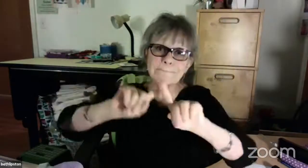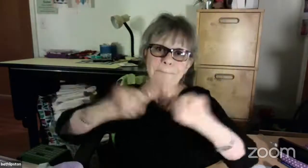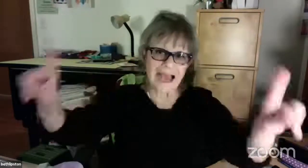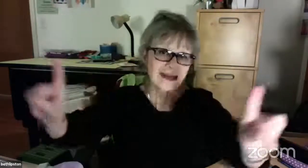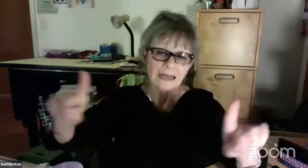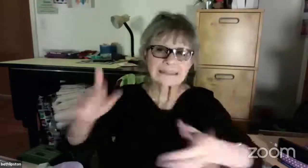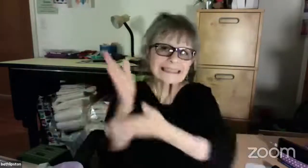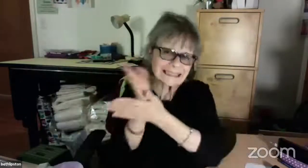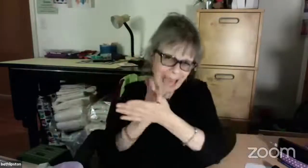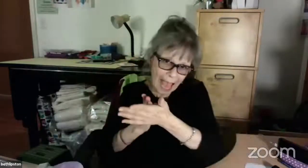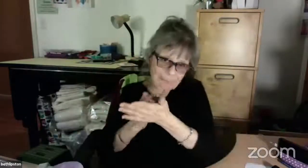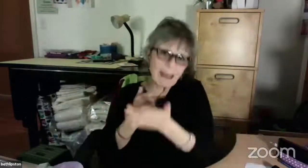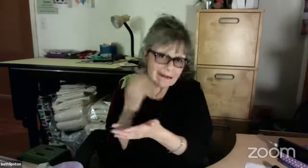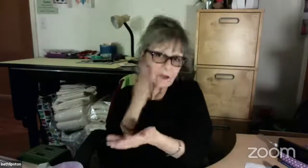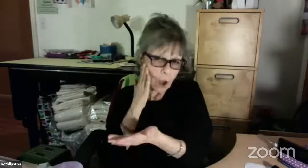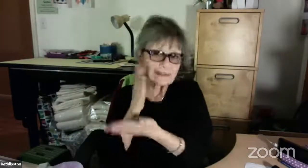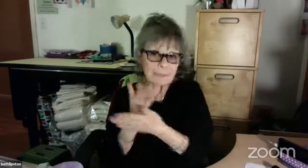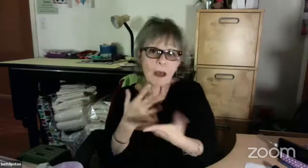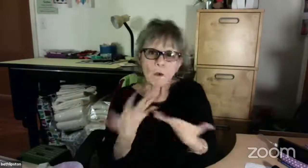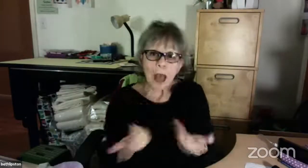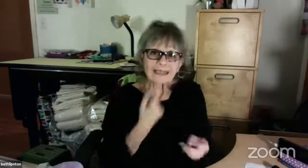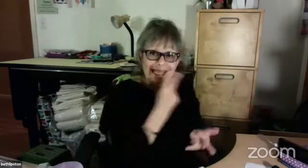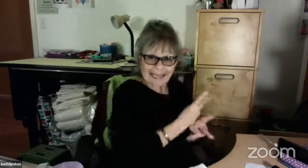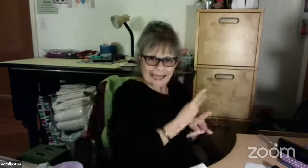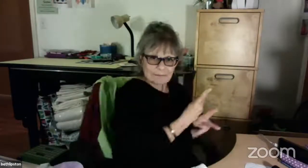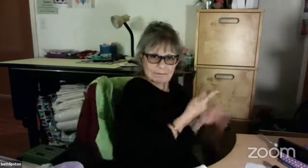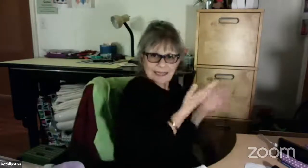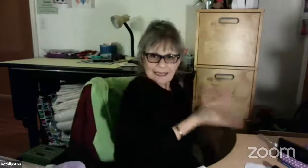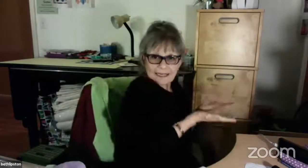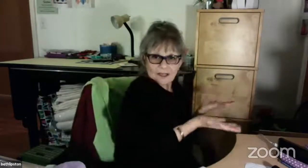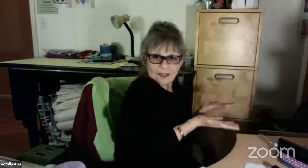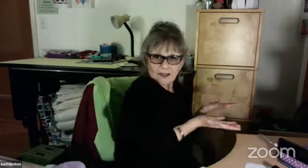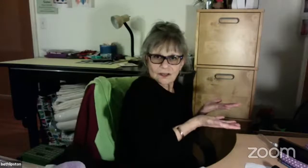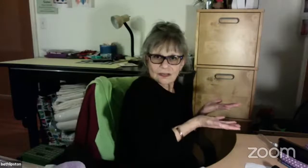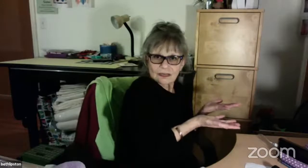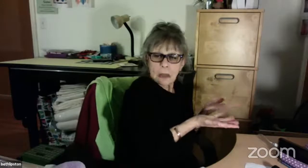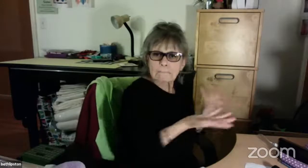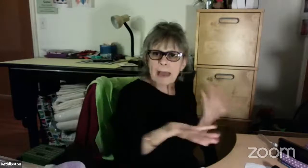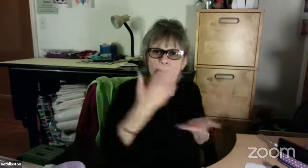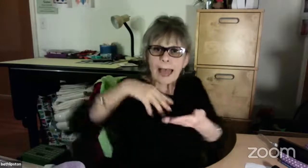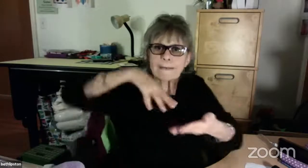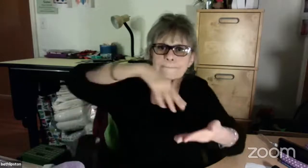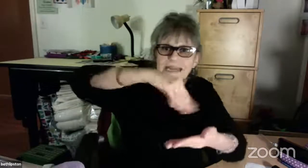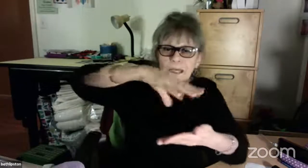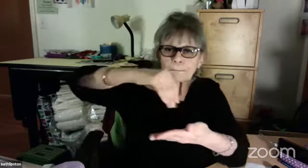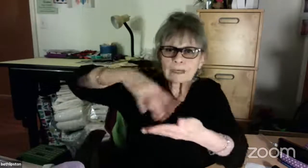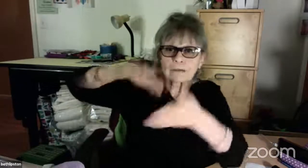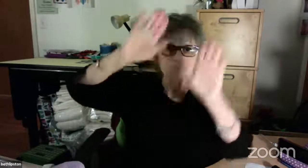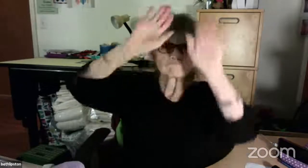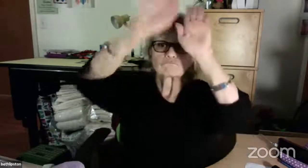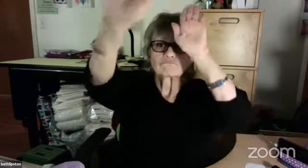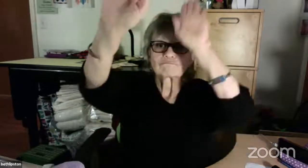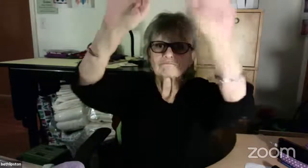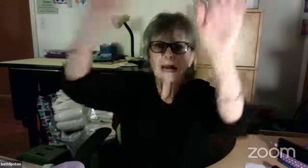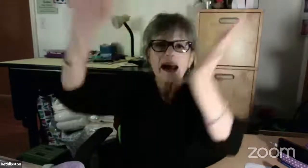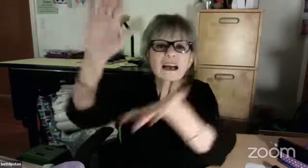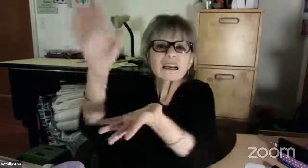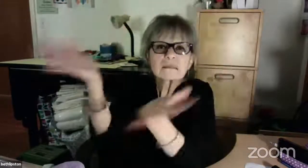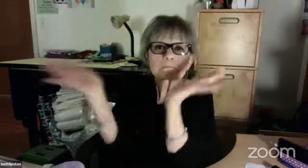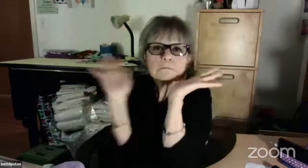to make a mural. I know that some want to keep their art, that's fine, but maybe we could take a picture and put the pictures